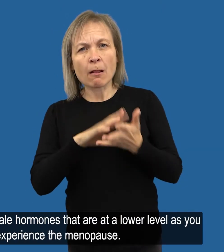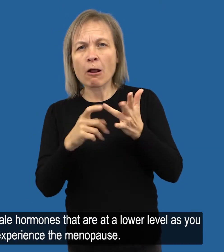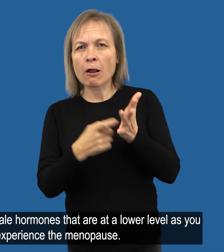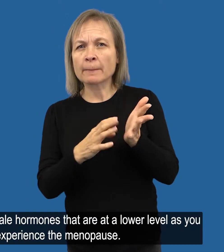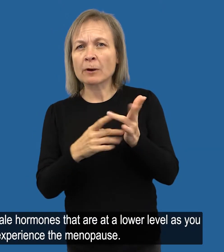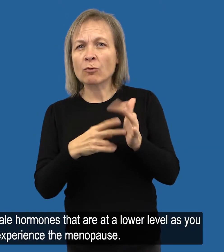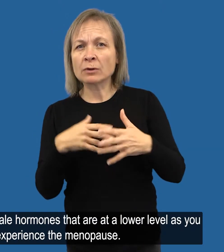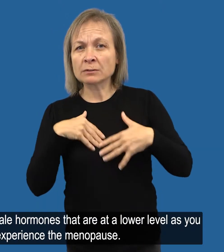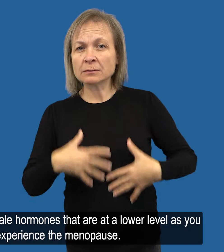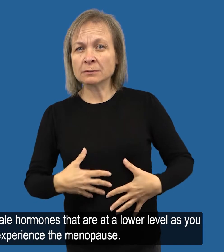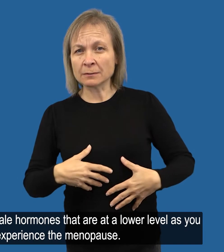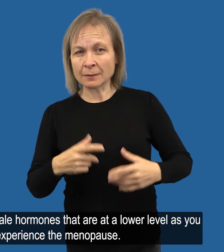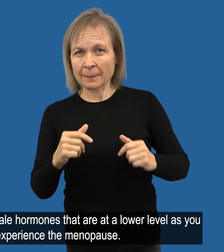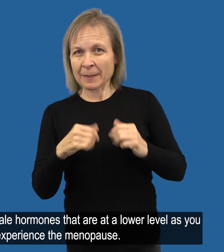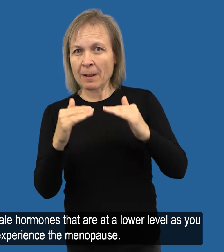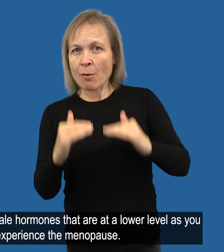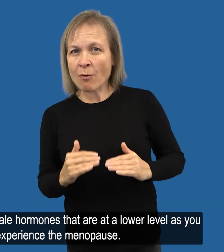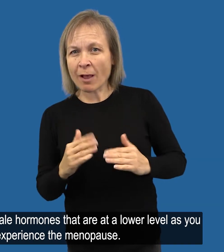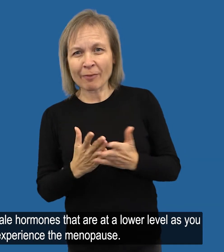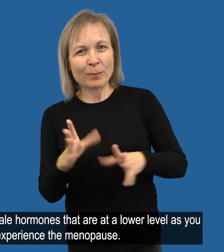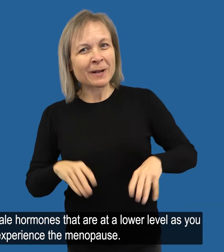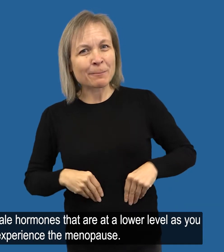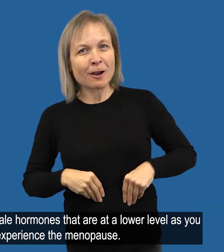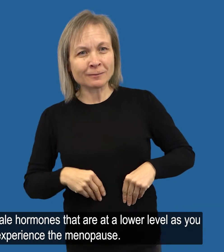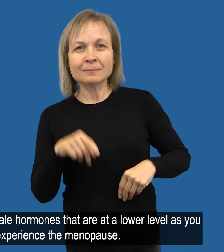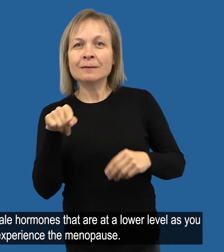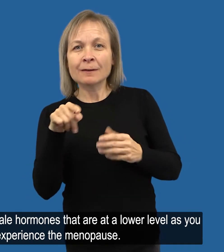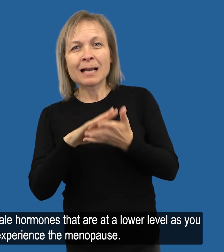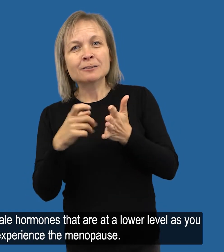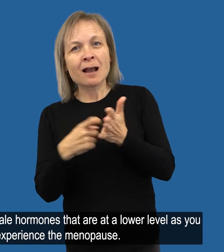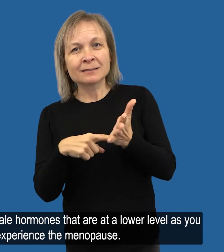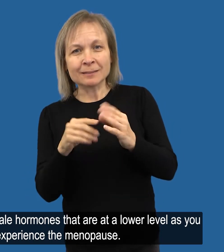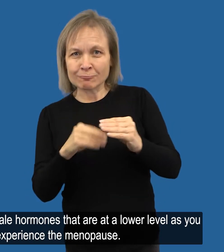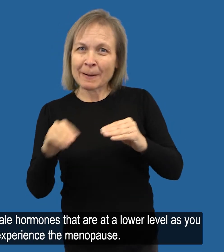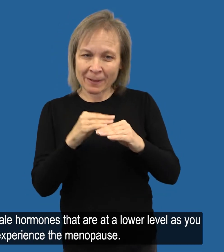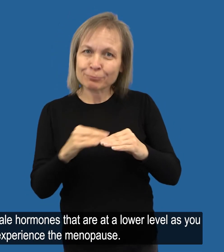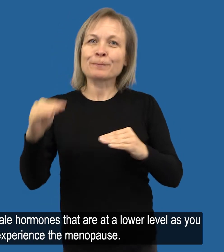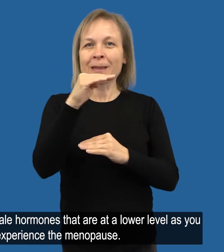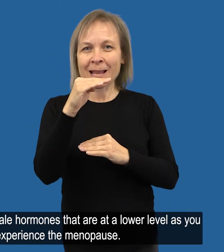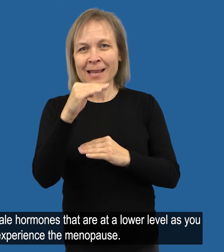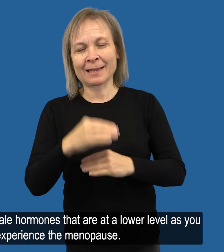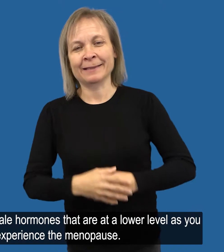It replaces the female hormones that are at a lower level as you experience the menopause.